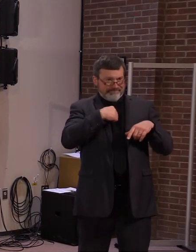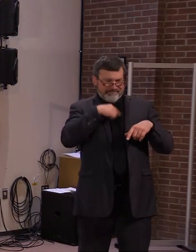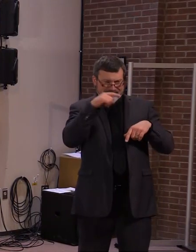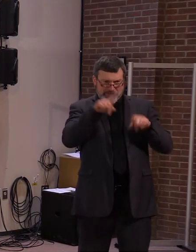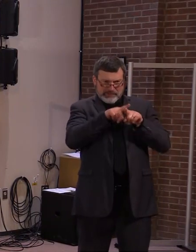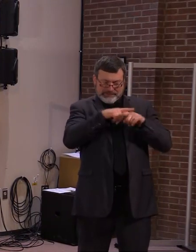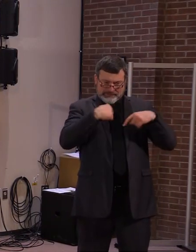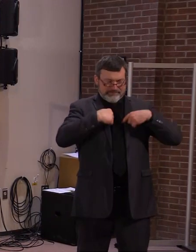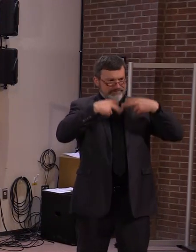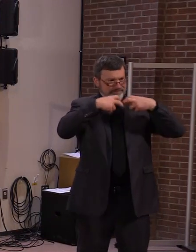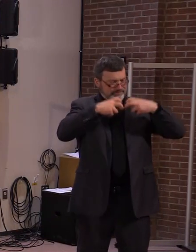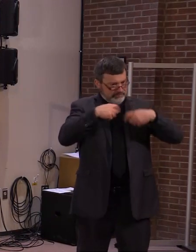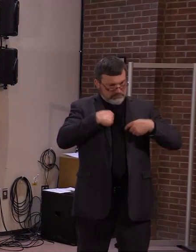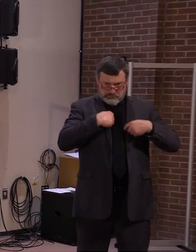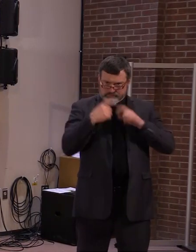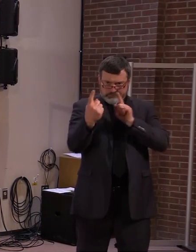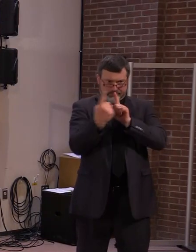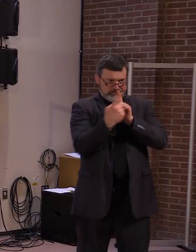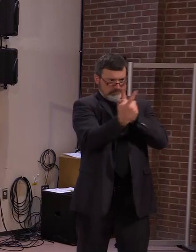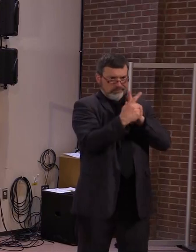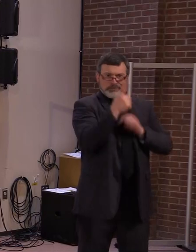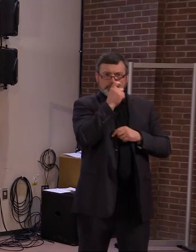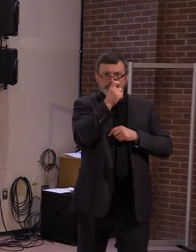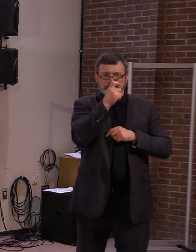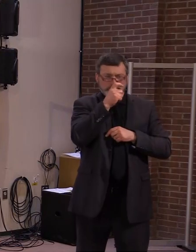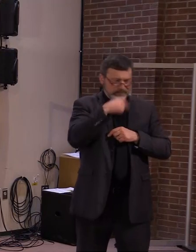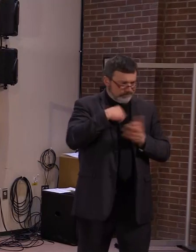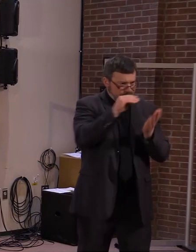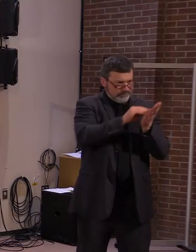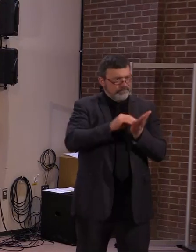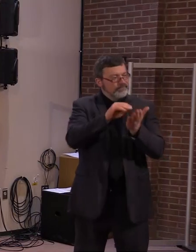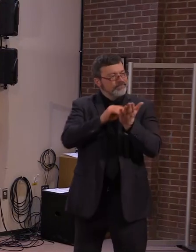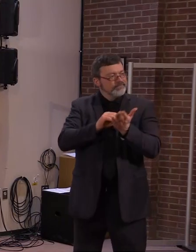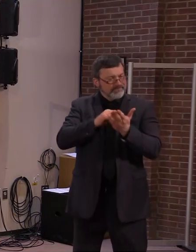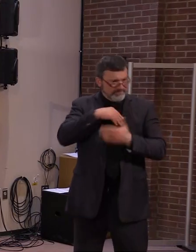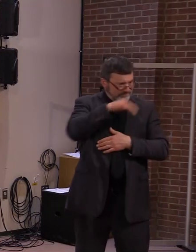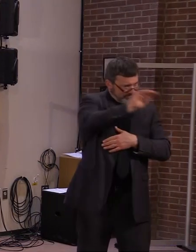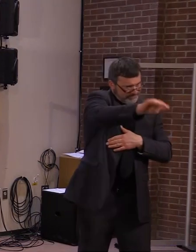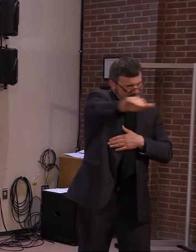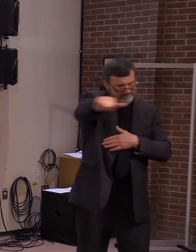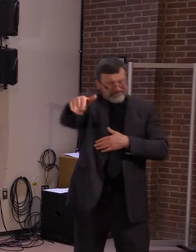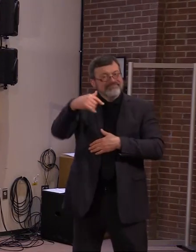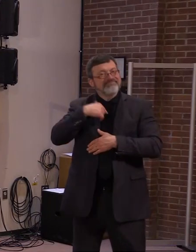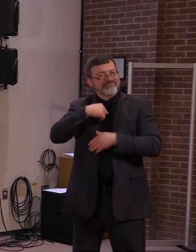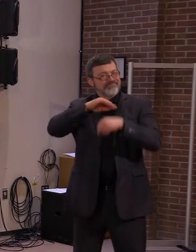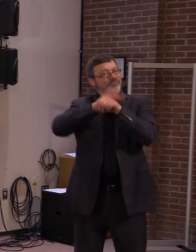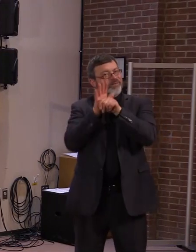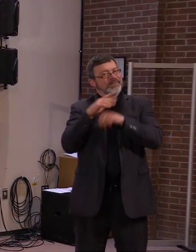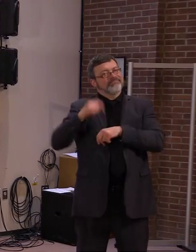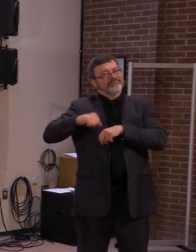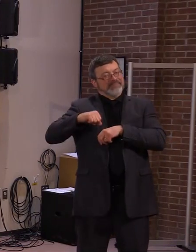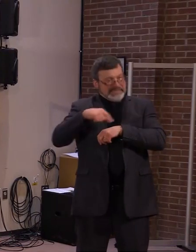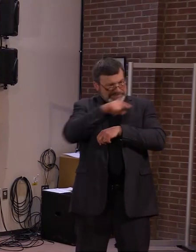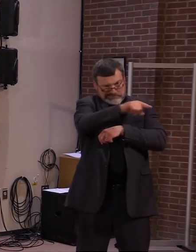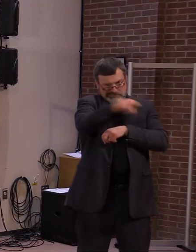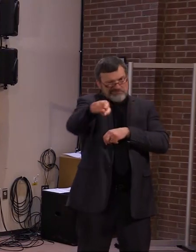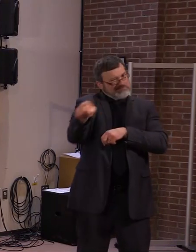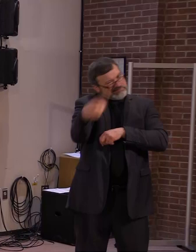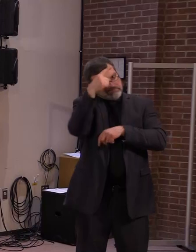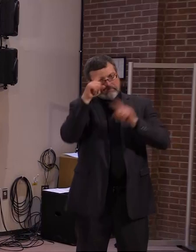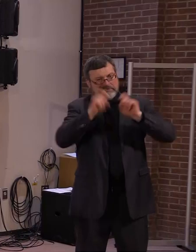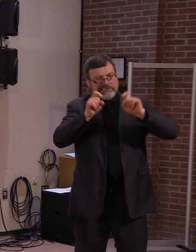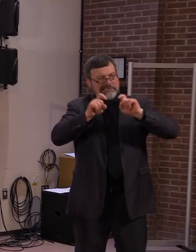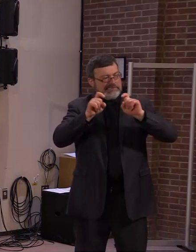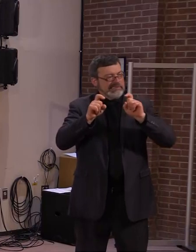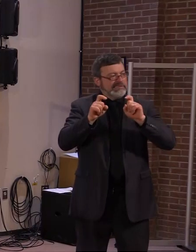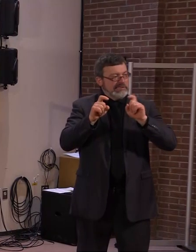them. This is a good strategy whether you have a take-home self-test or an antigen test, or